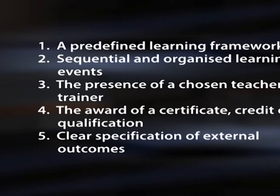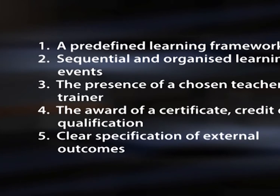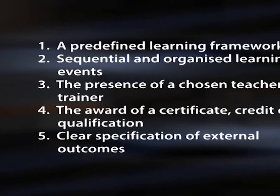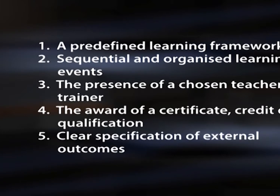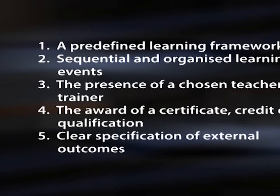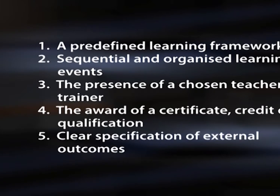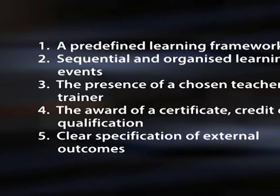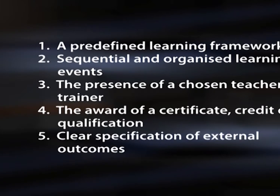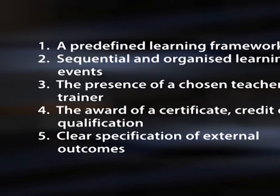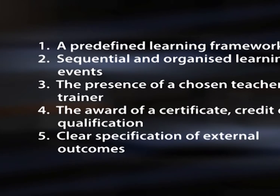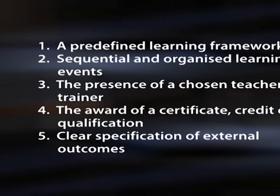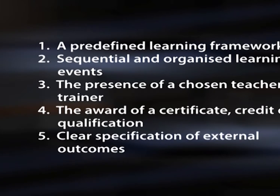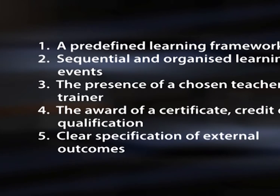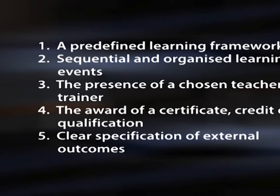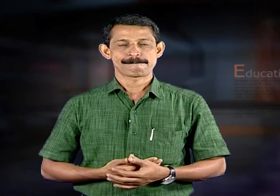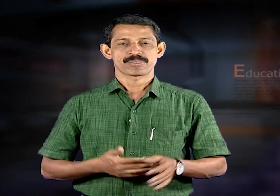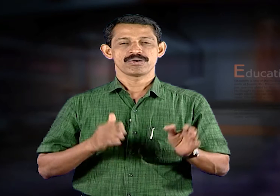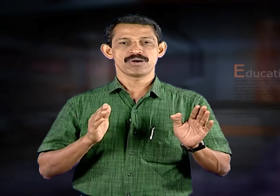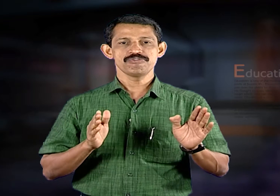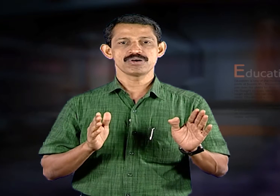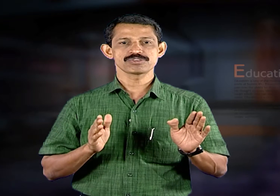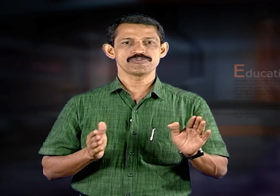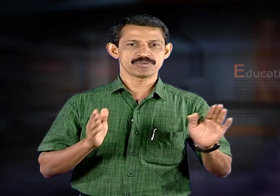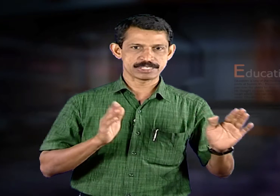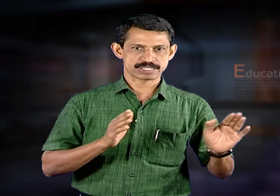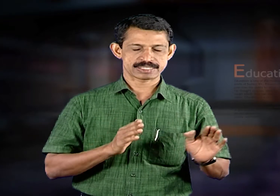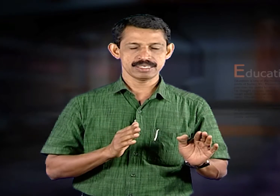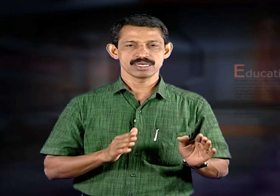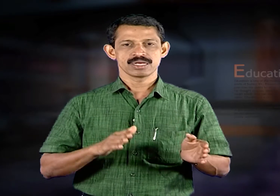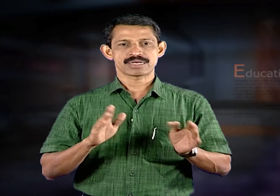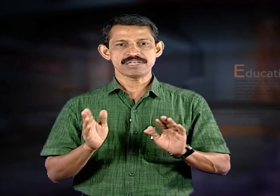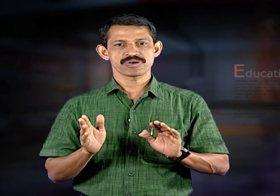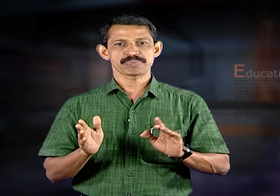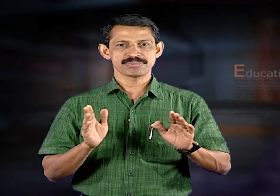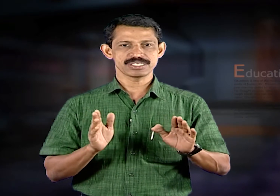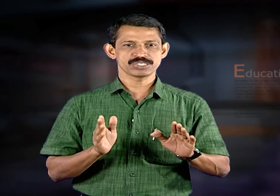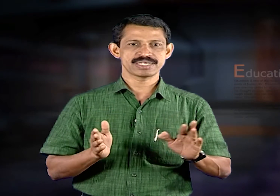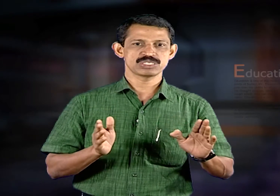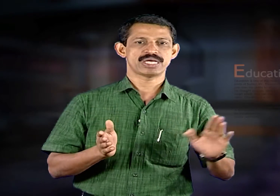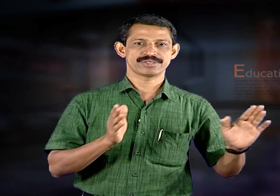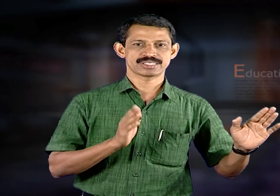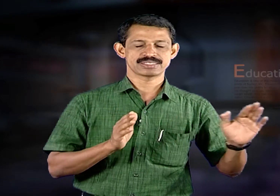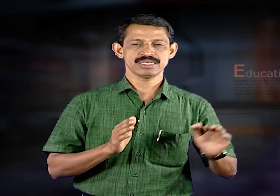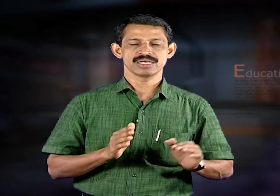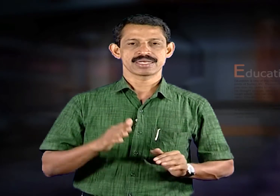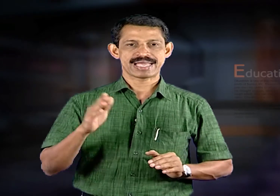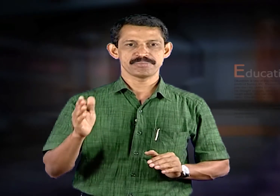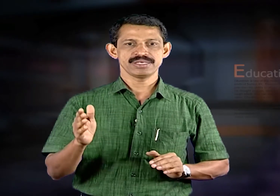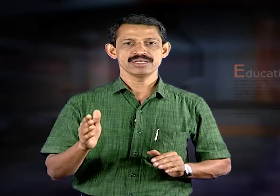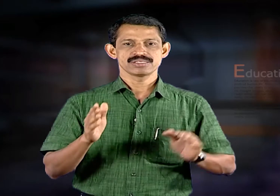external outcomes. All forms of formal education, right from primary education to higher education, can be said